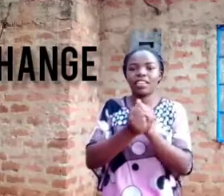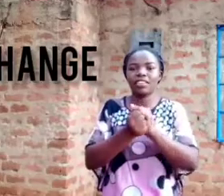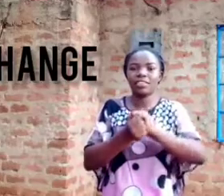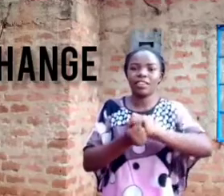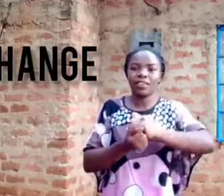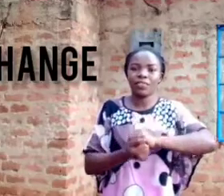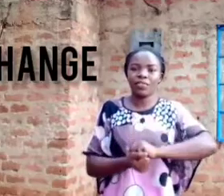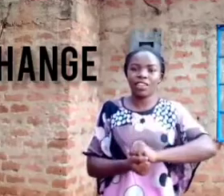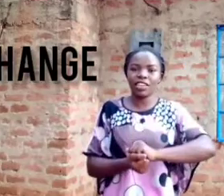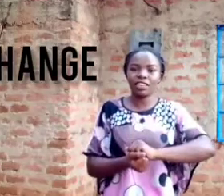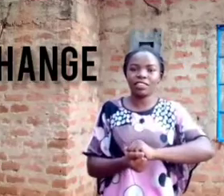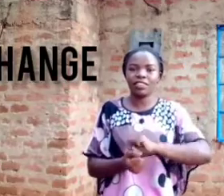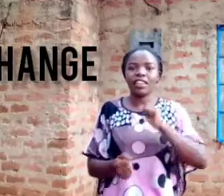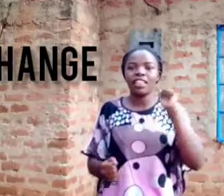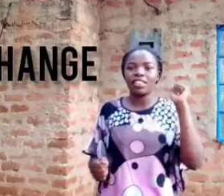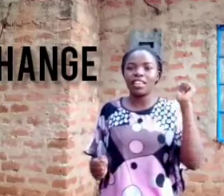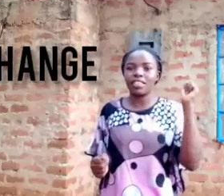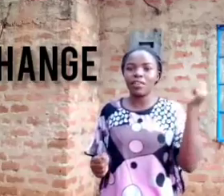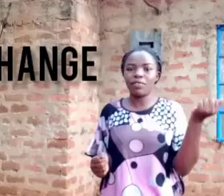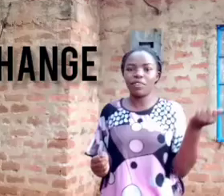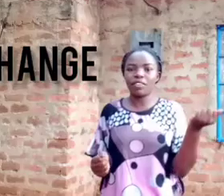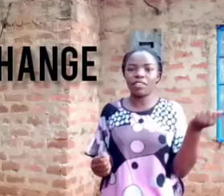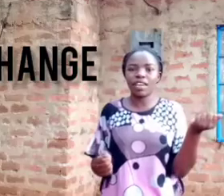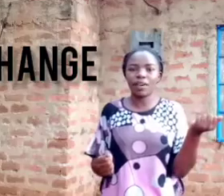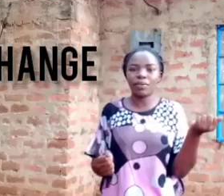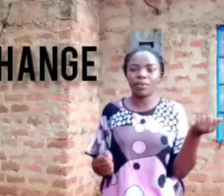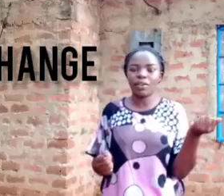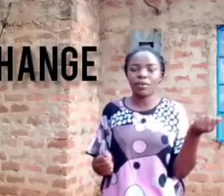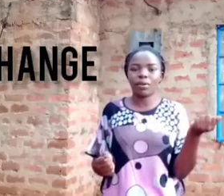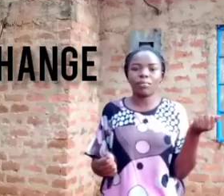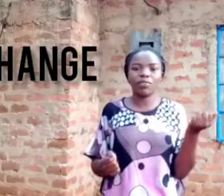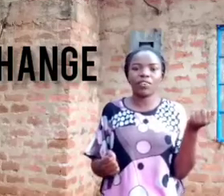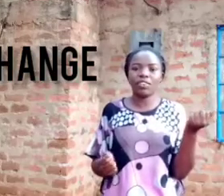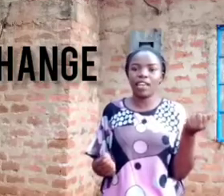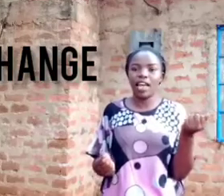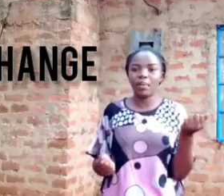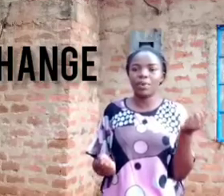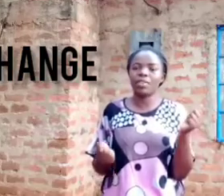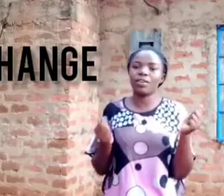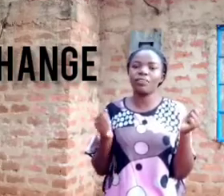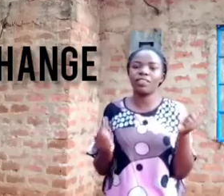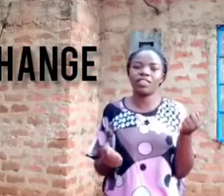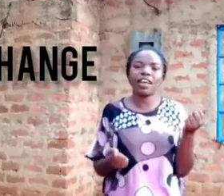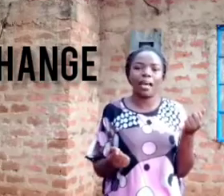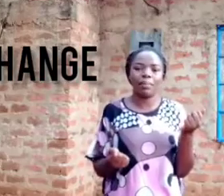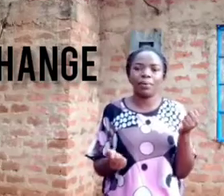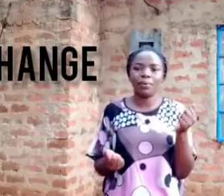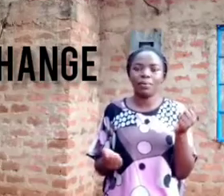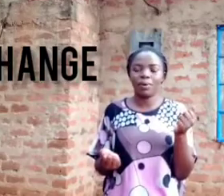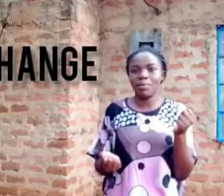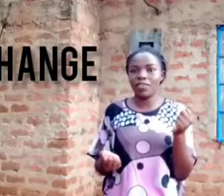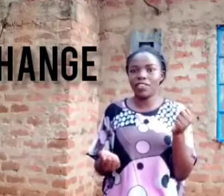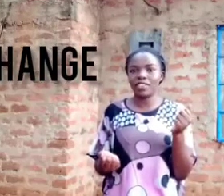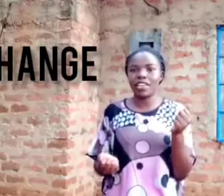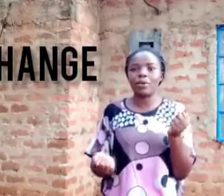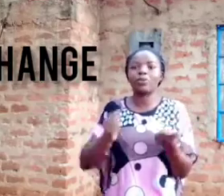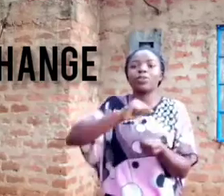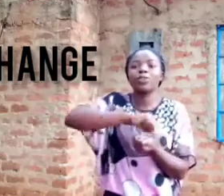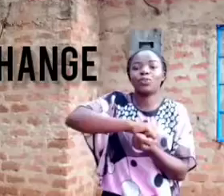is finished, then the one facing down will be facing up, and the one facing up will be facing down.